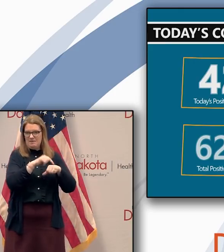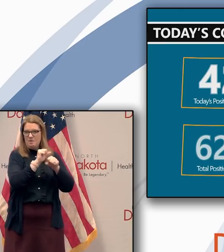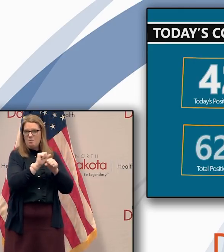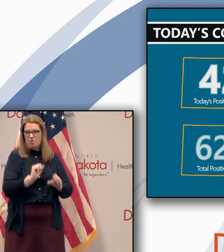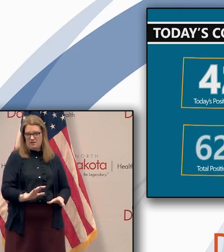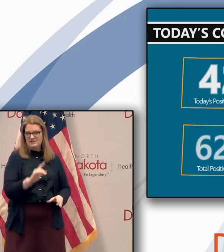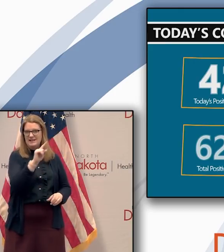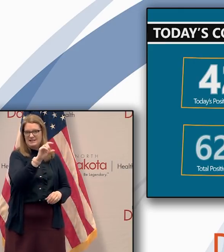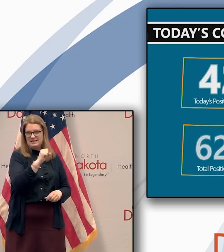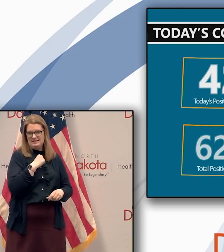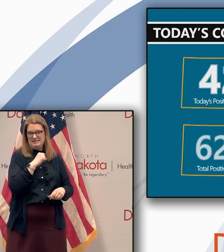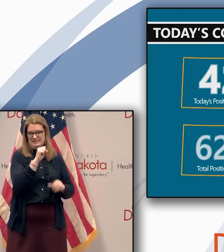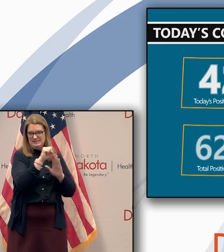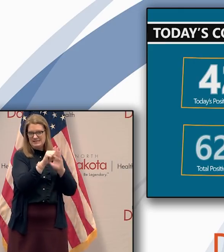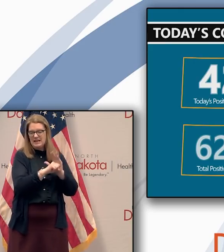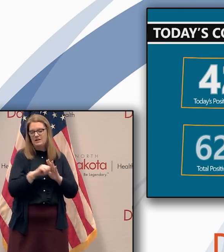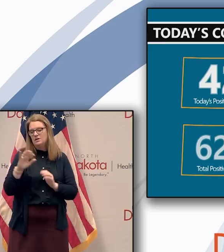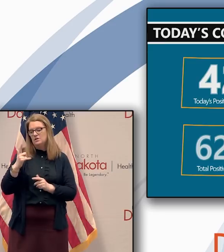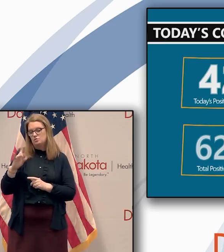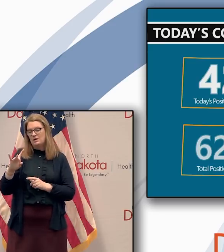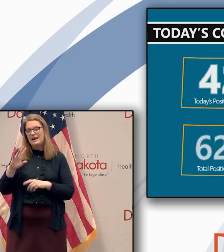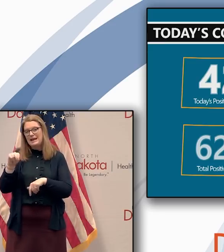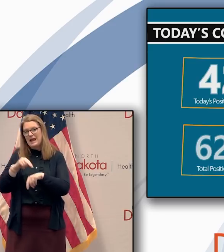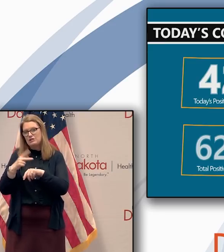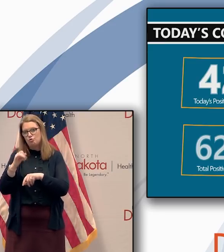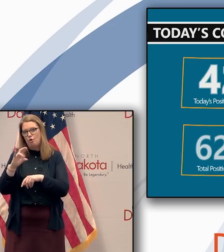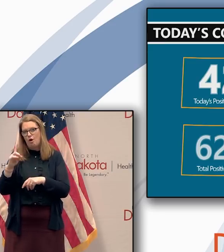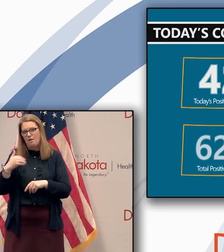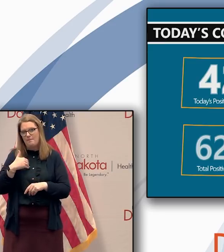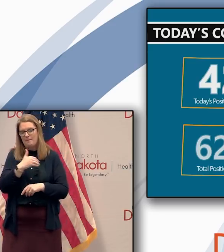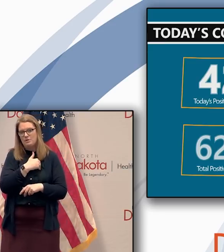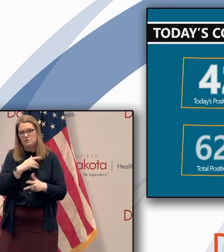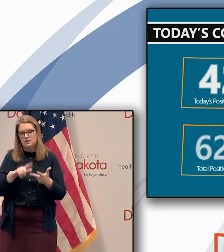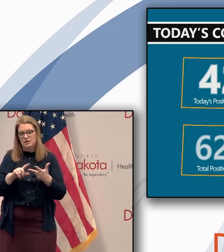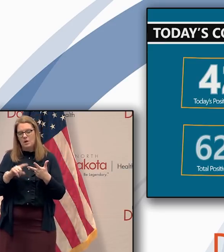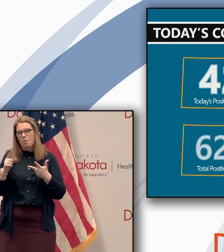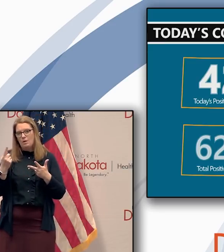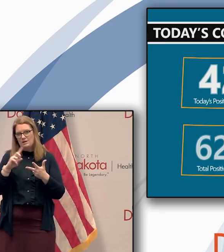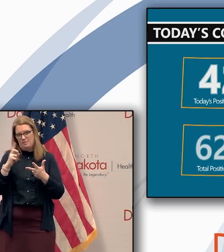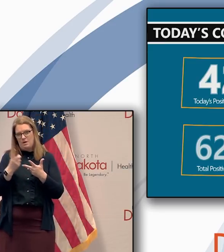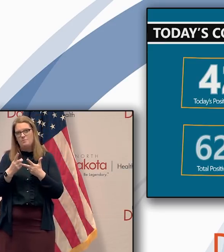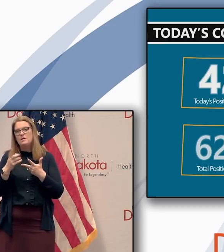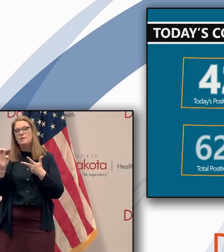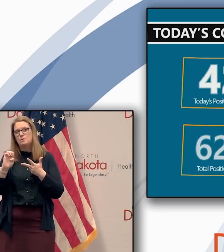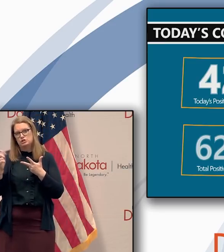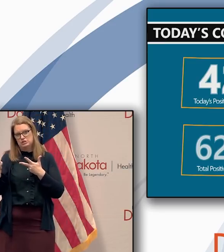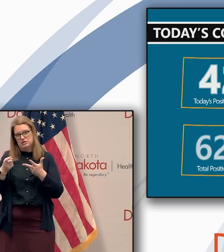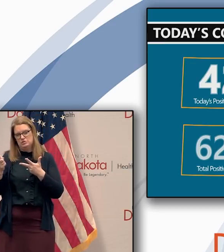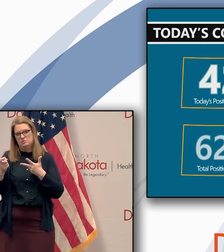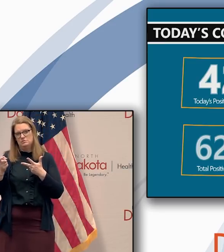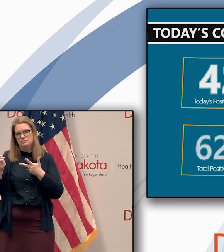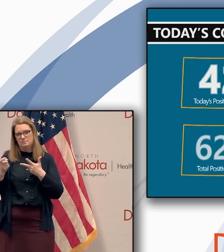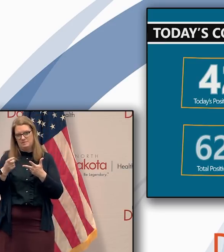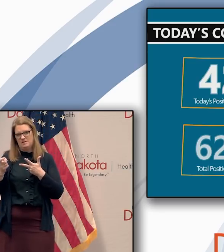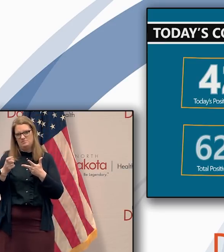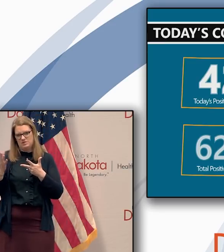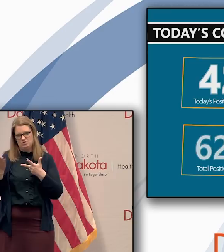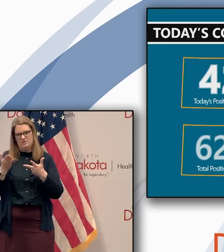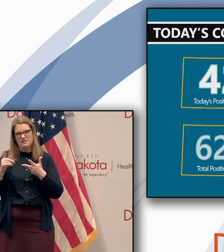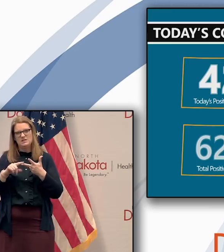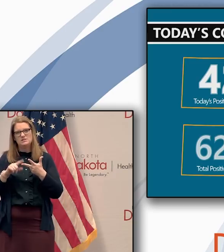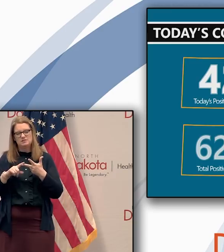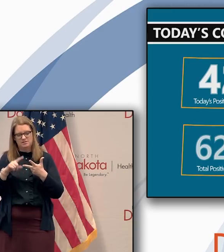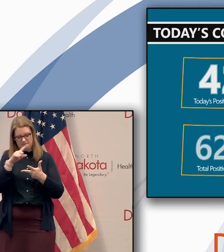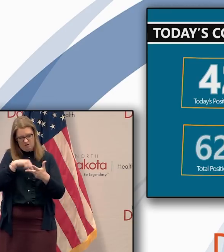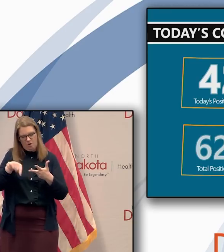are now 28 North Dakota National Guard members and 1 Department of Emergency Services FTE working at the lab. And we're